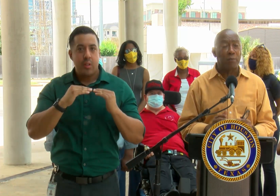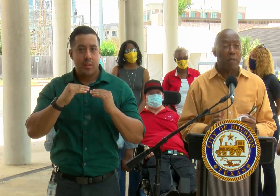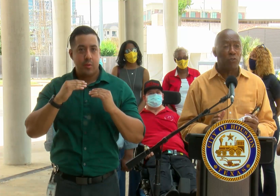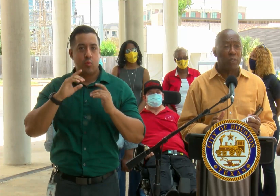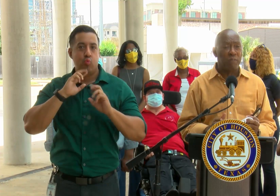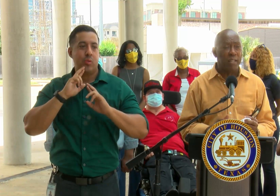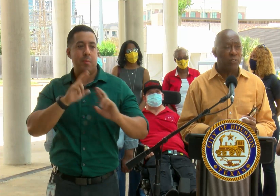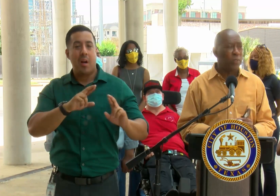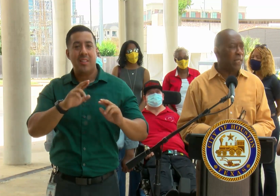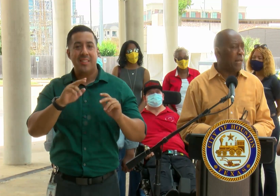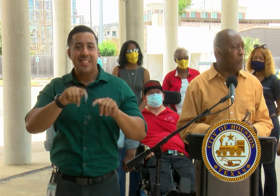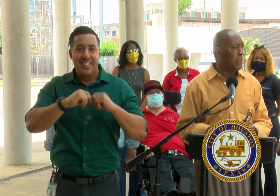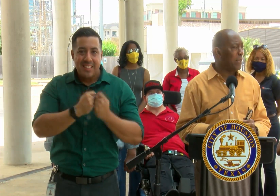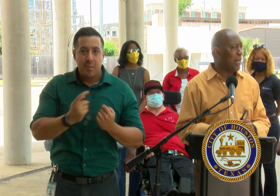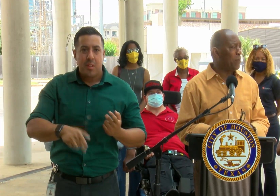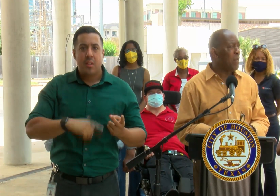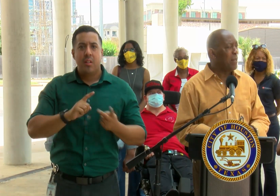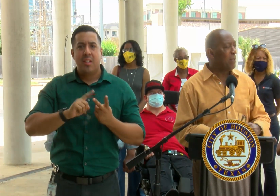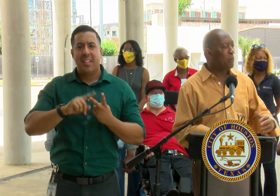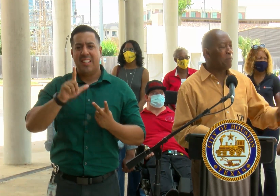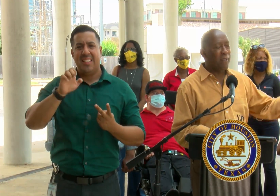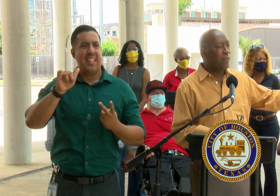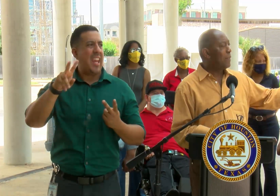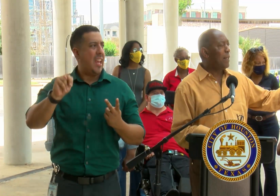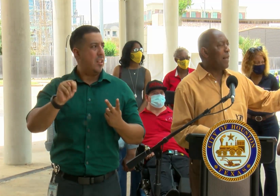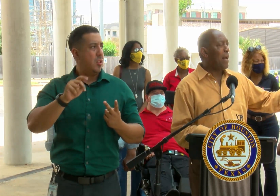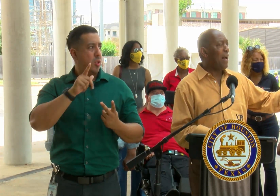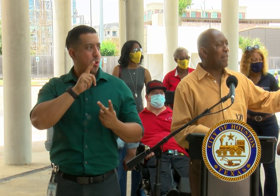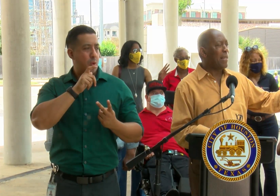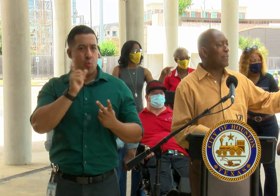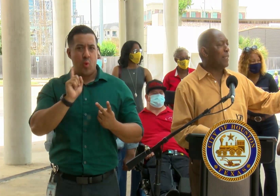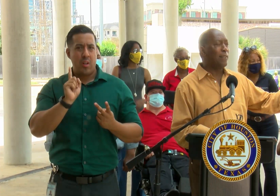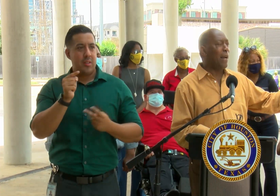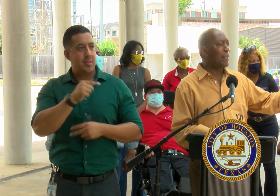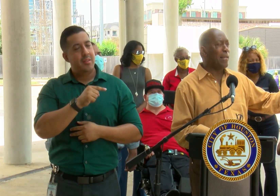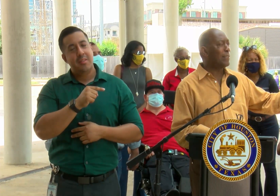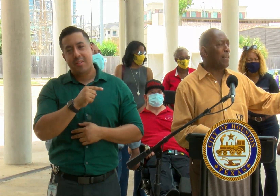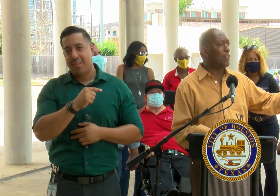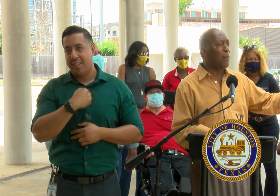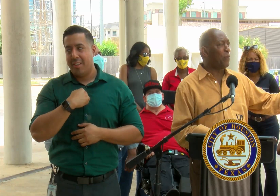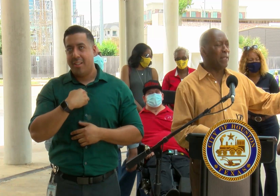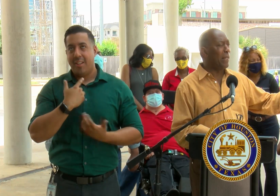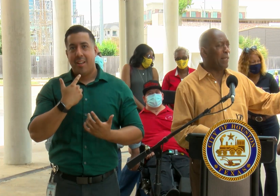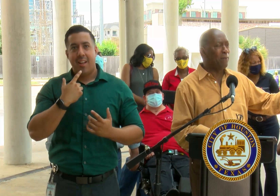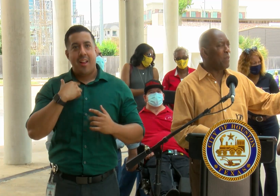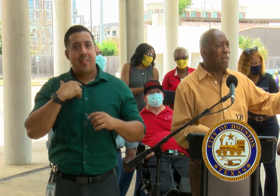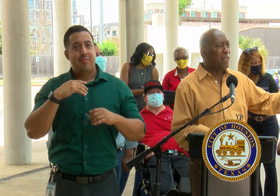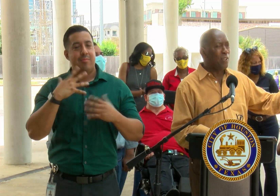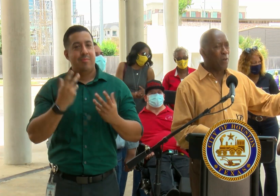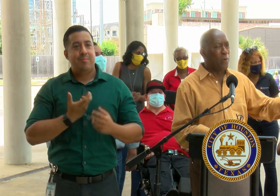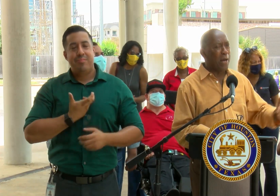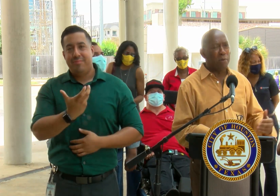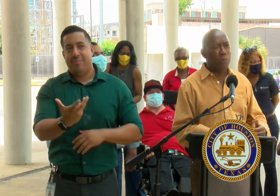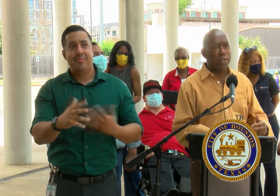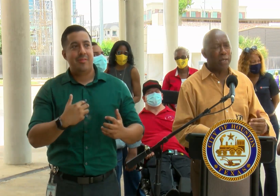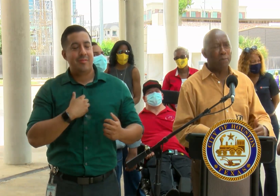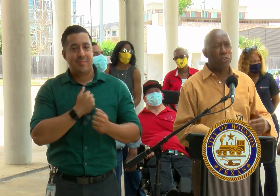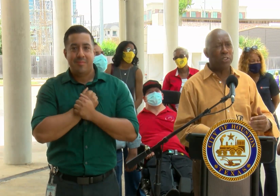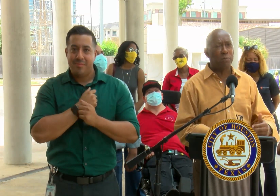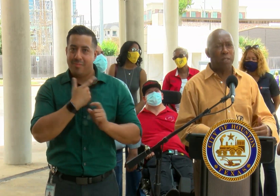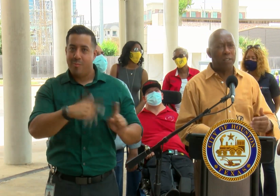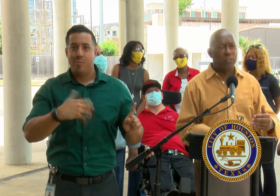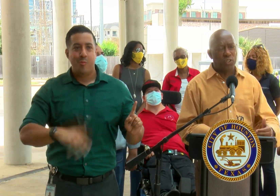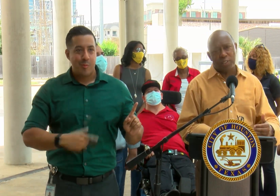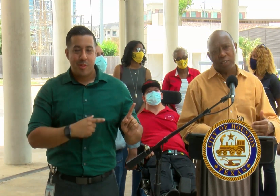want to thank Special Events. Leanne, where's Leanne? I can't say enough for Leanne. When it